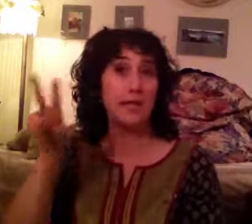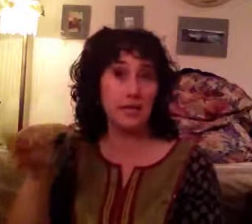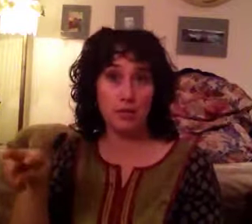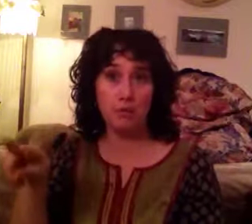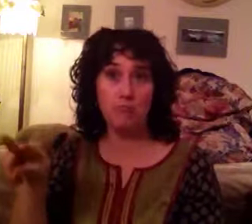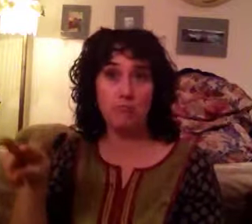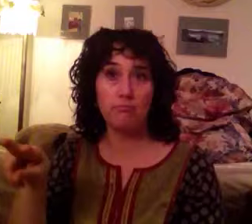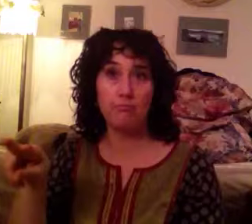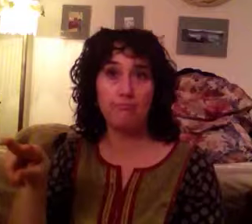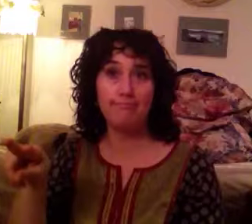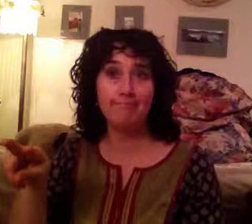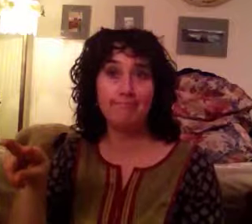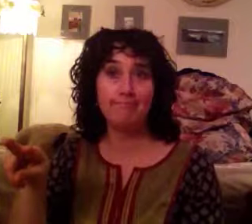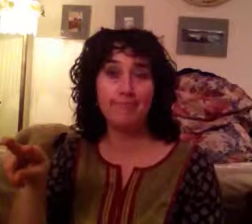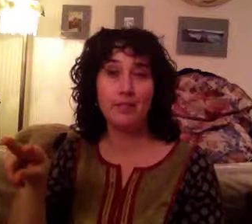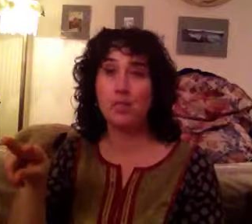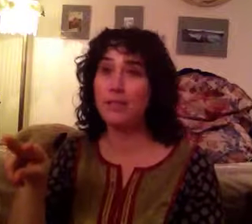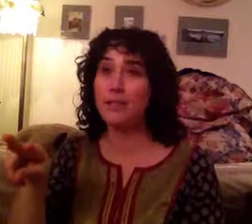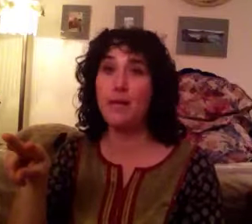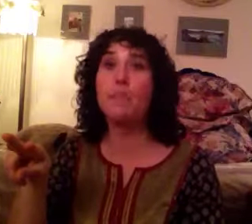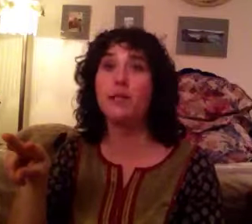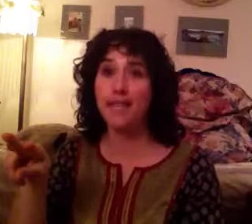222. Just keep building it up.